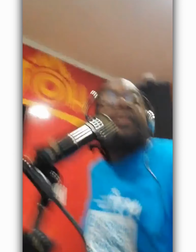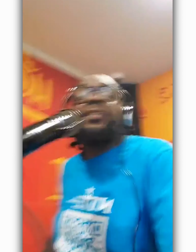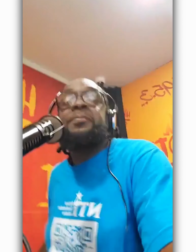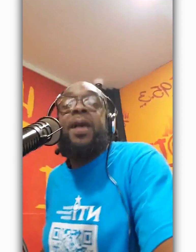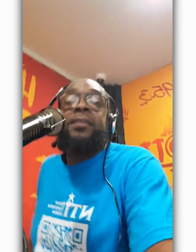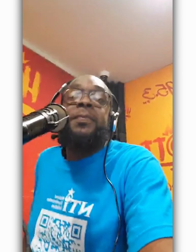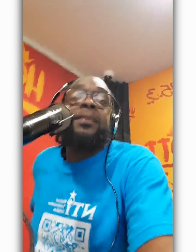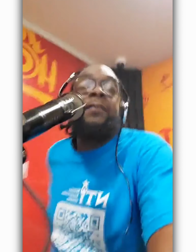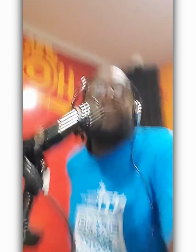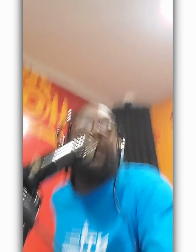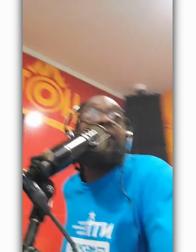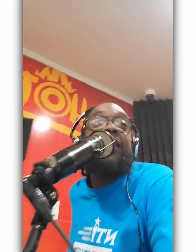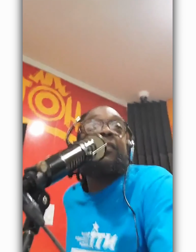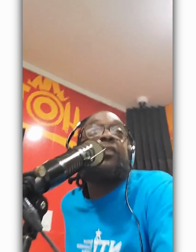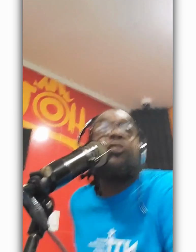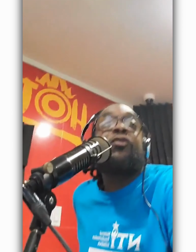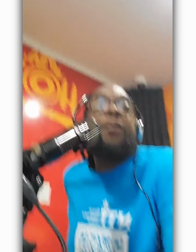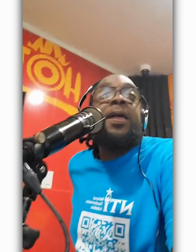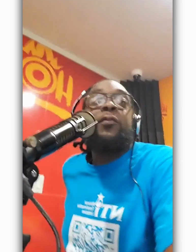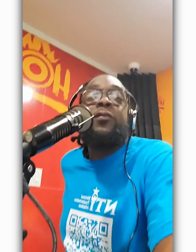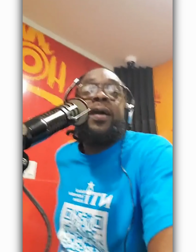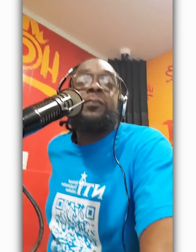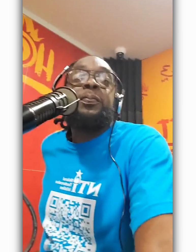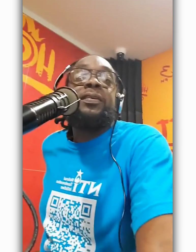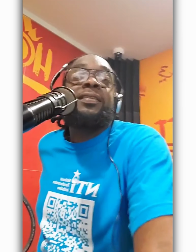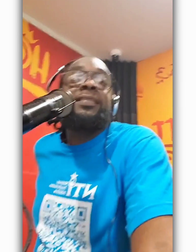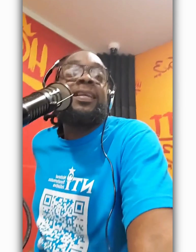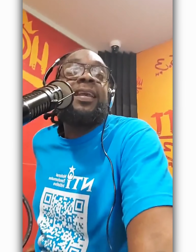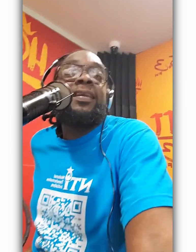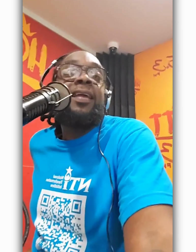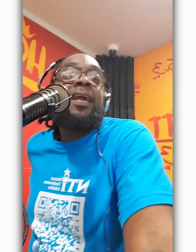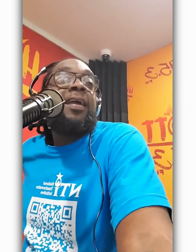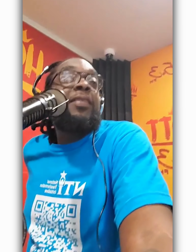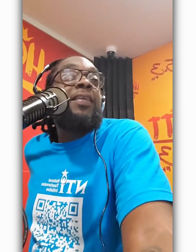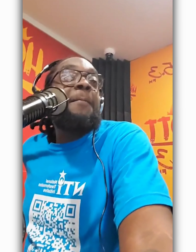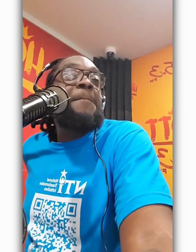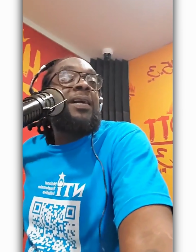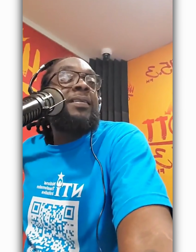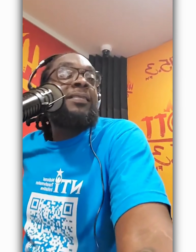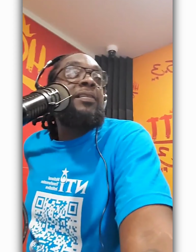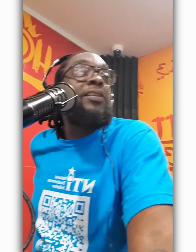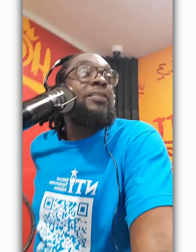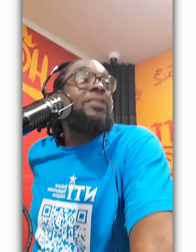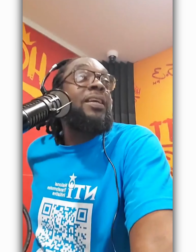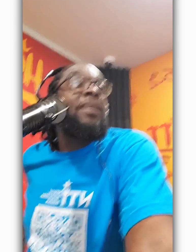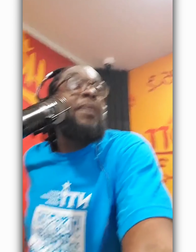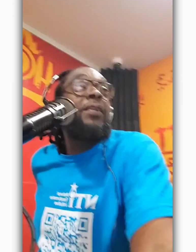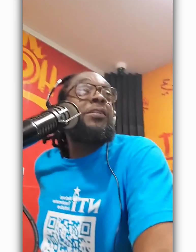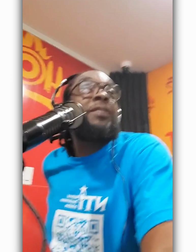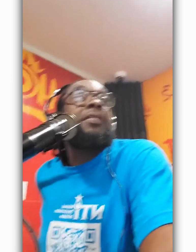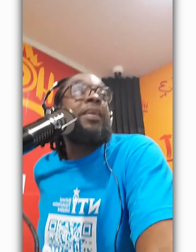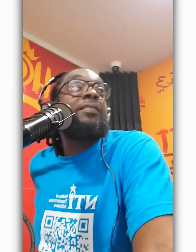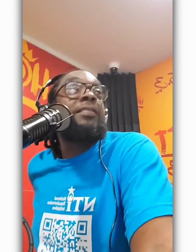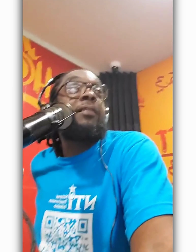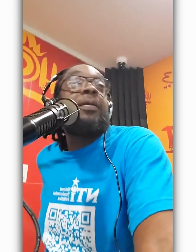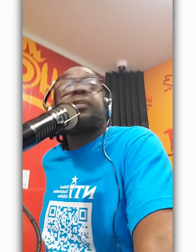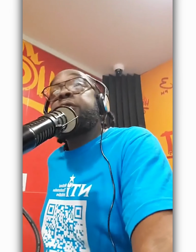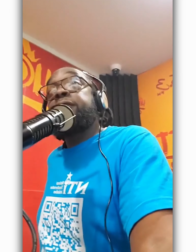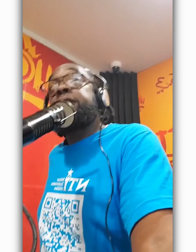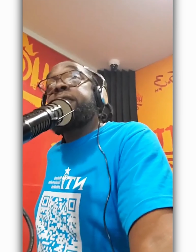Yes, manners and respect. Getting so many requests. Persons saying they must learn sign language, which I think is a beautiful thing. Yeah,